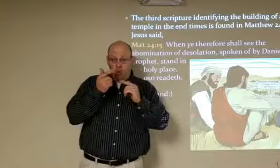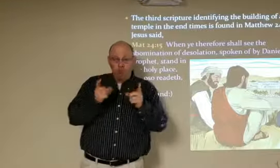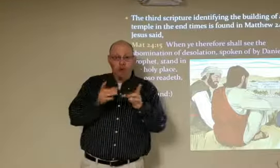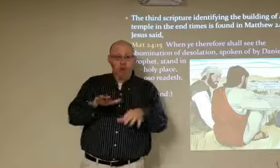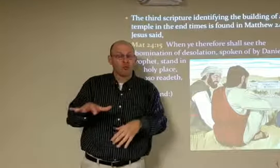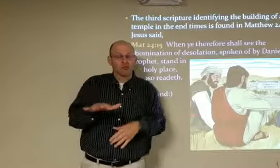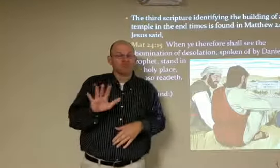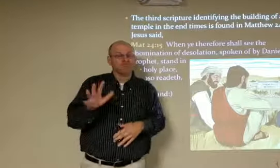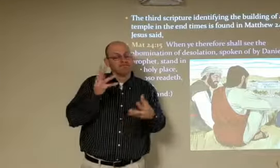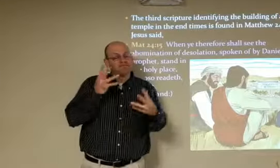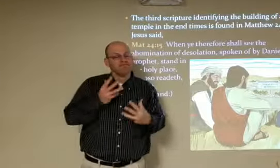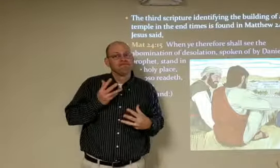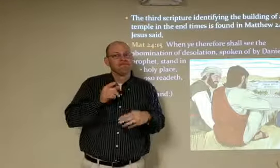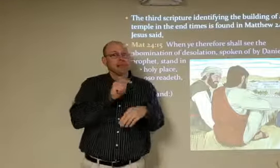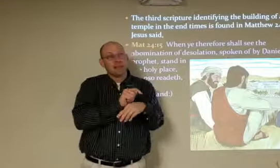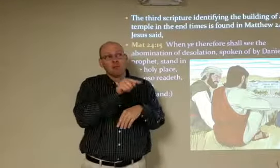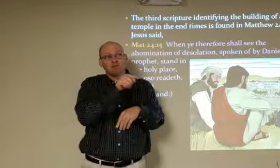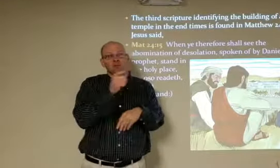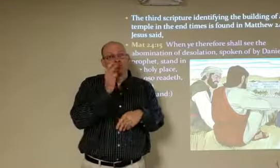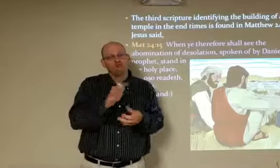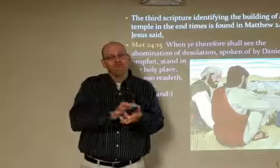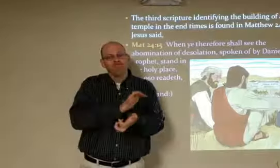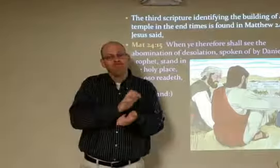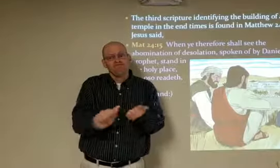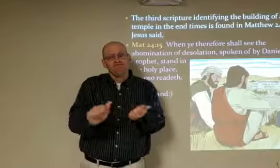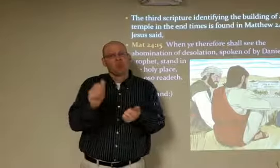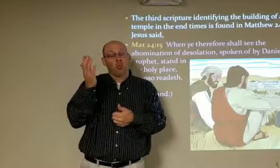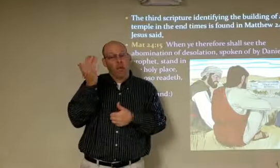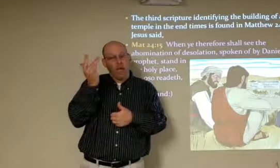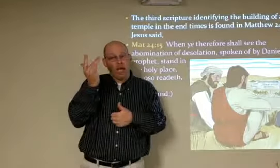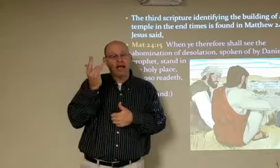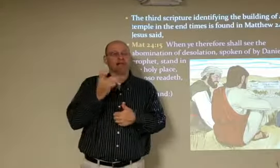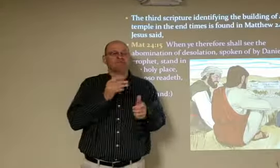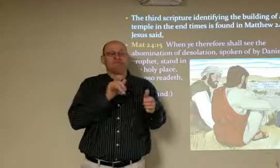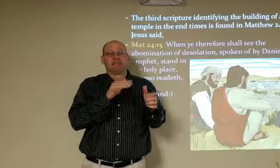future. It's very sad. He said the temple's going to be destroyed.